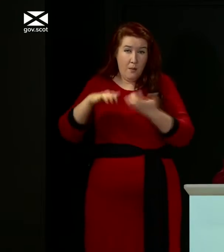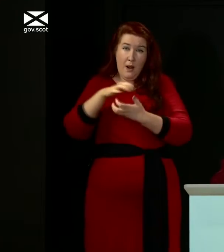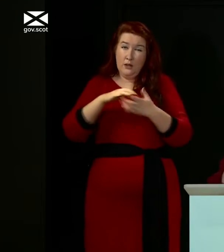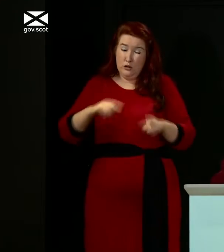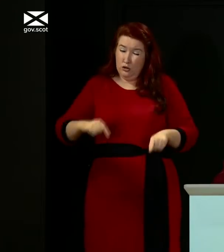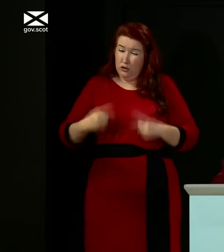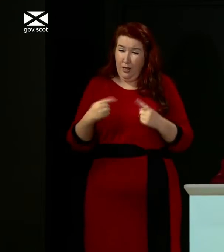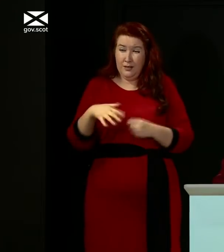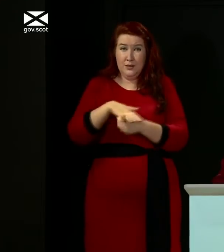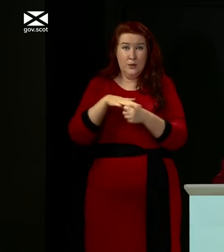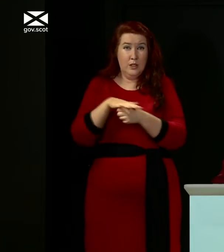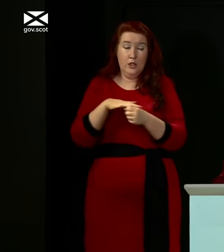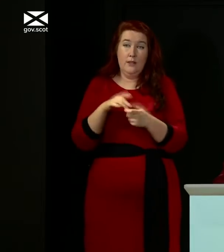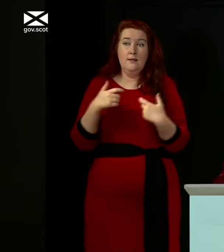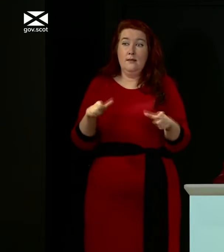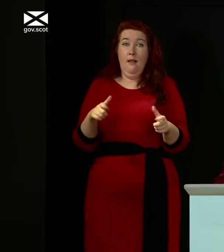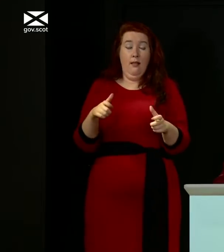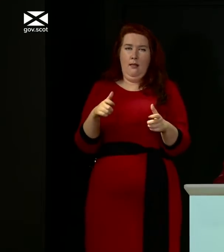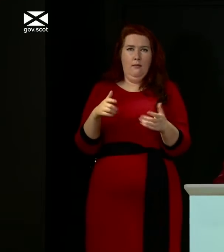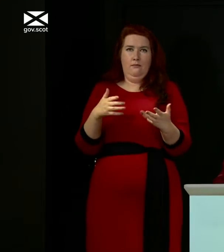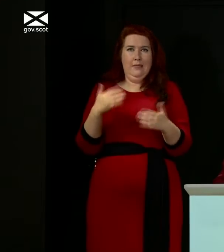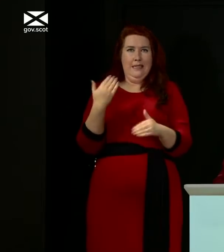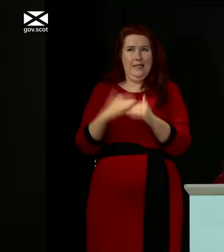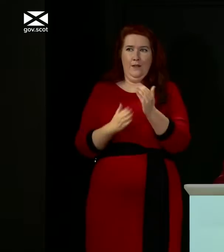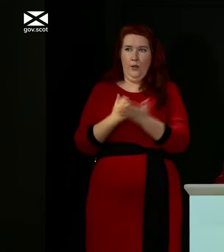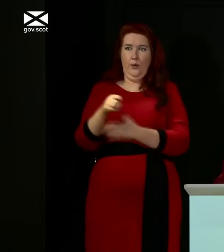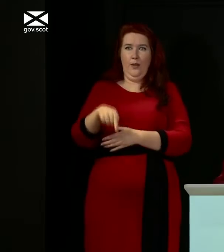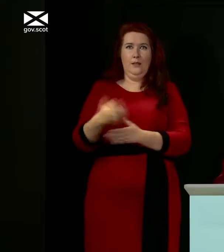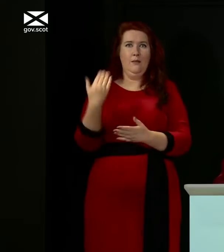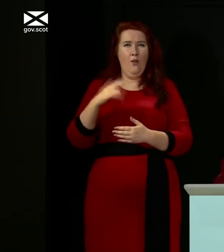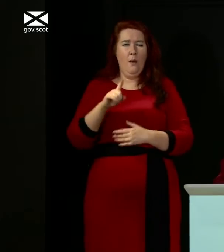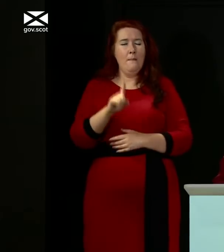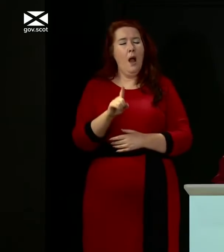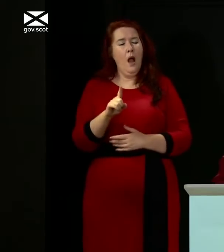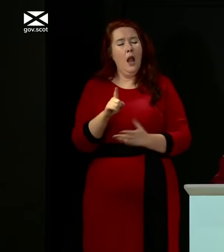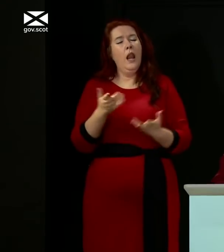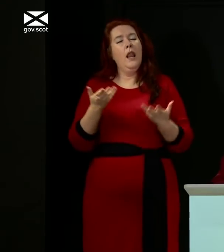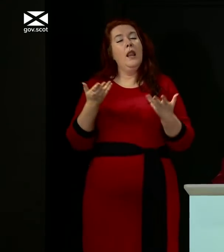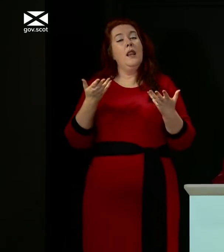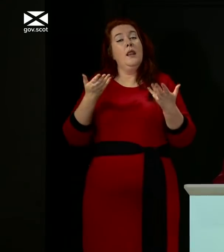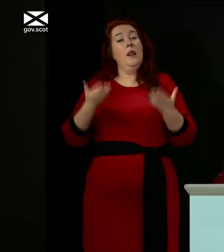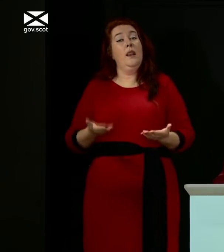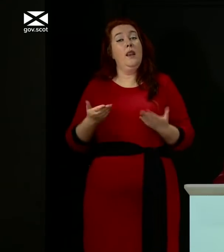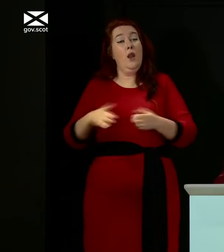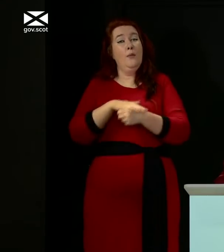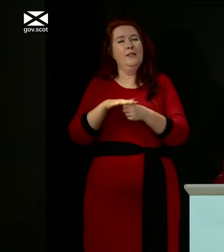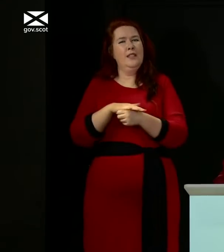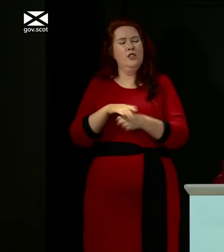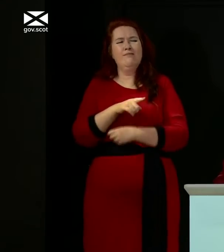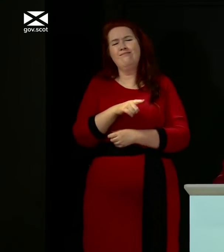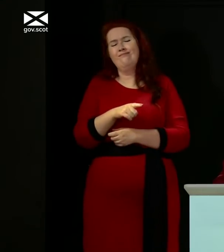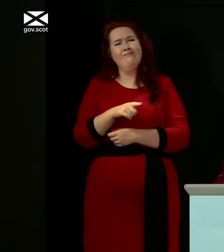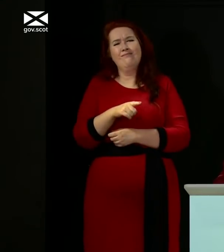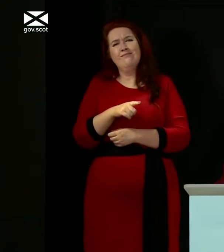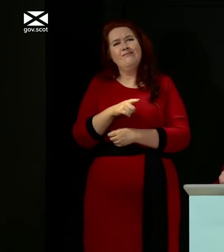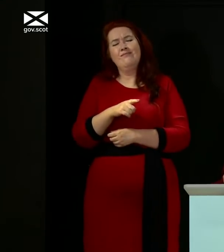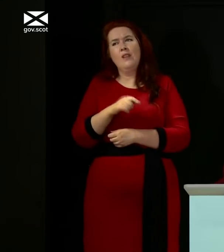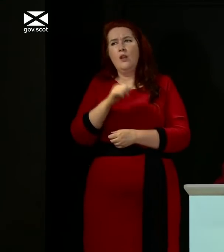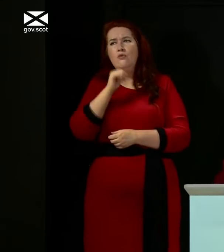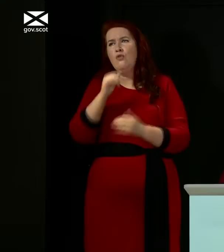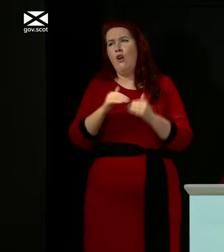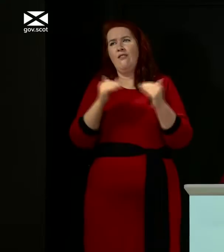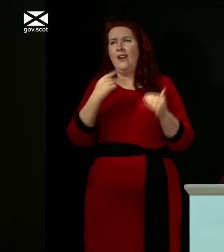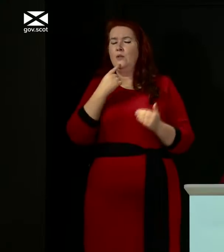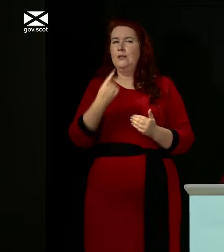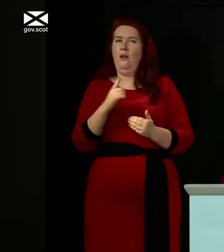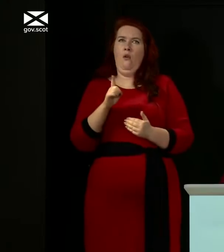challenging, in many respects, still unprecedented situation. But the position we're in right now, I don't think it is fair to characterise it in that way.